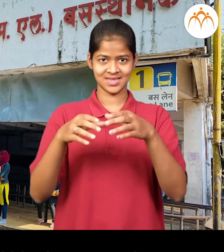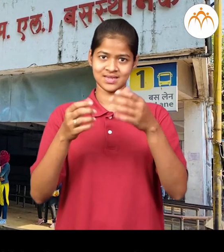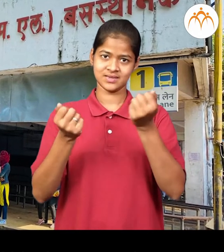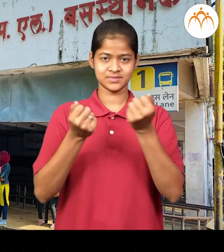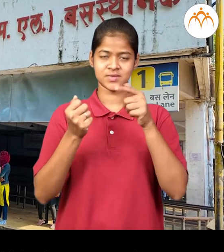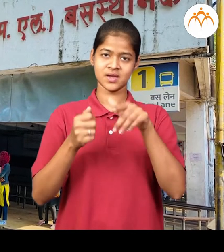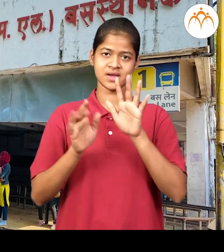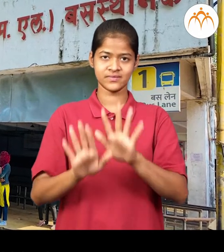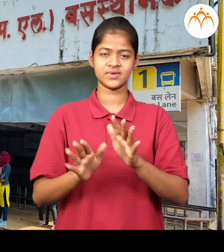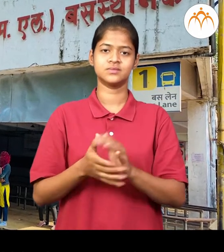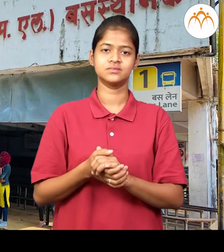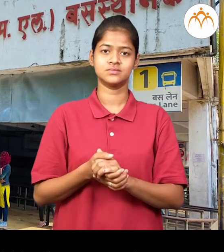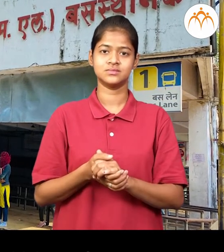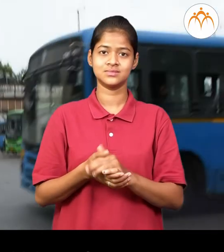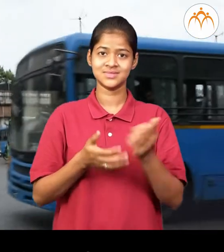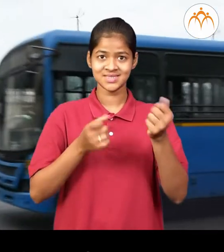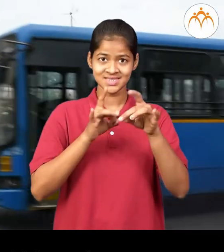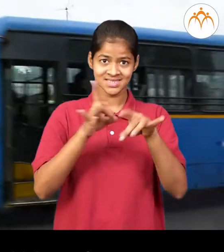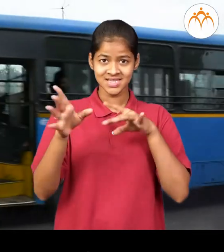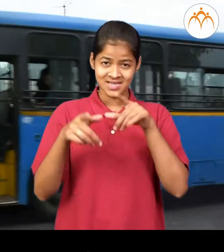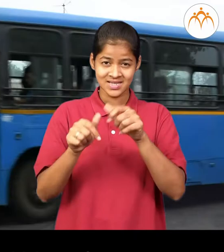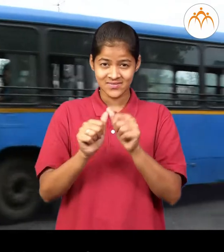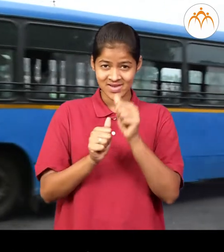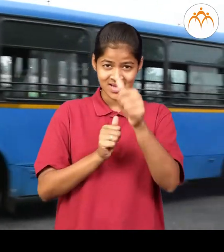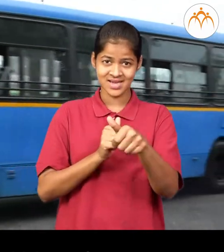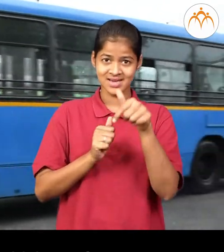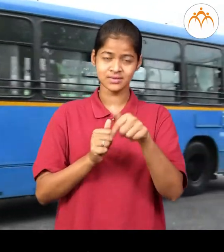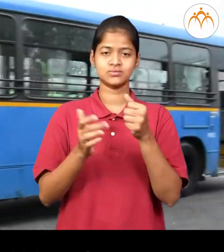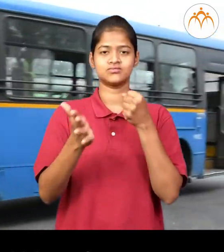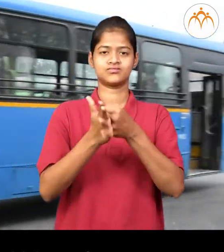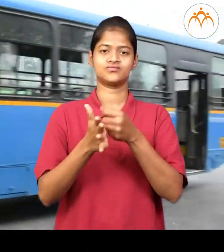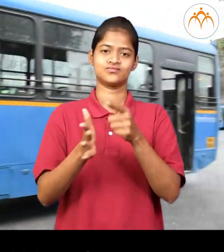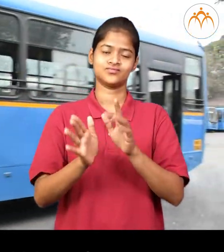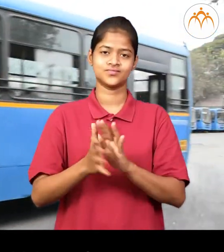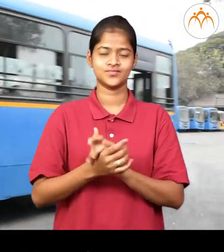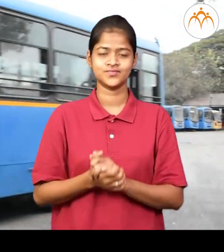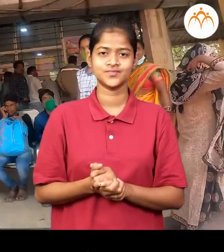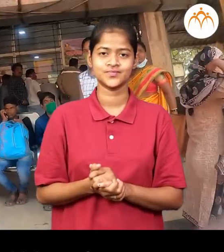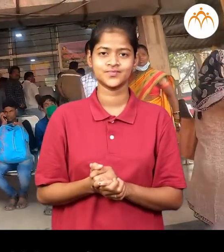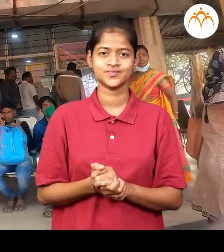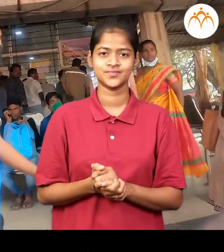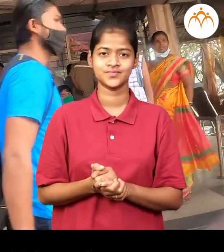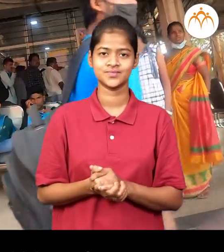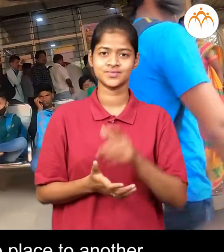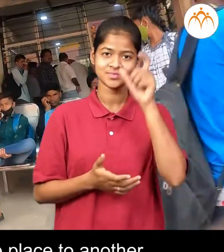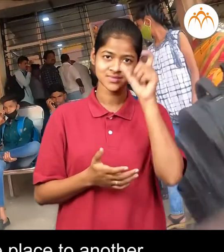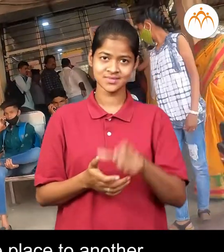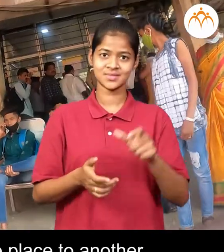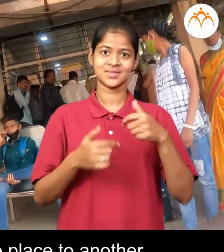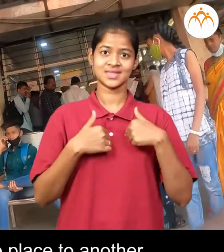within the same city. They go places in the city which are far away.